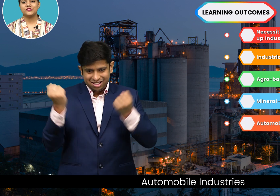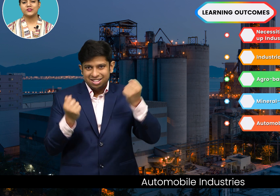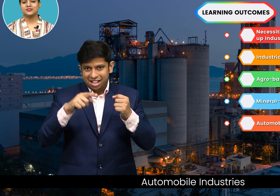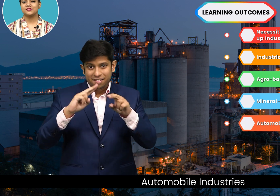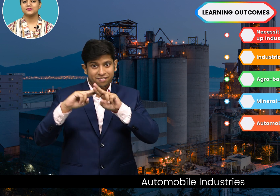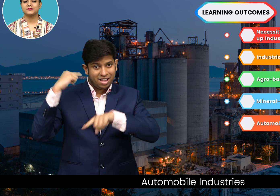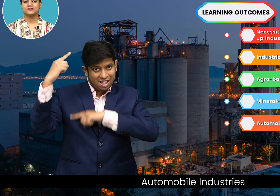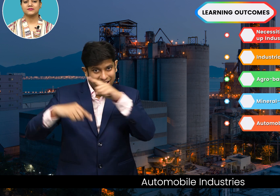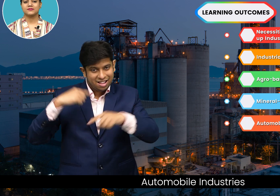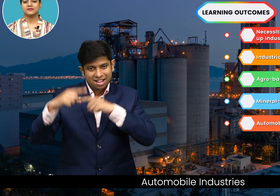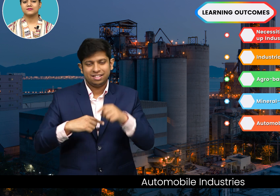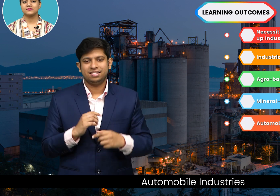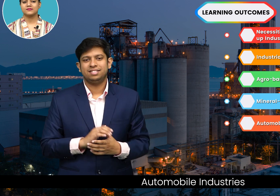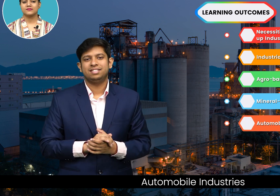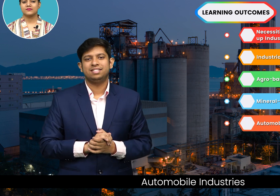Automobile industries.